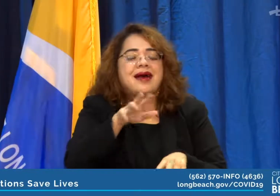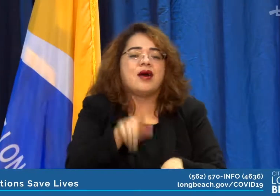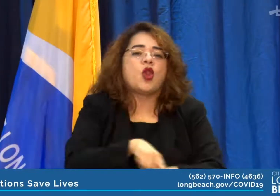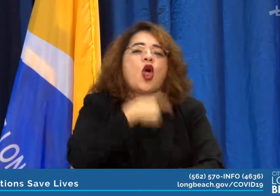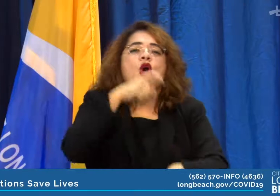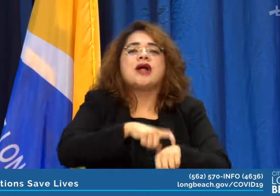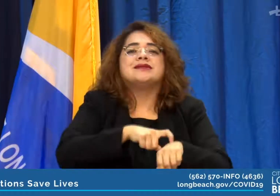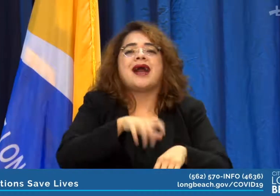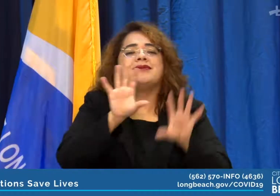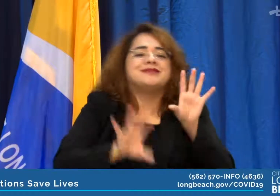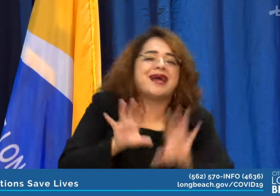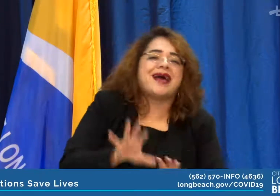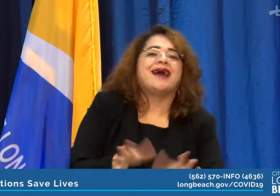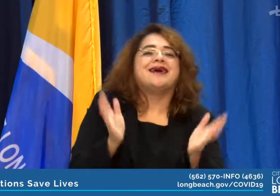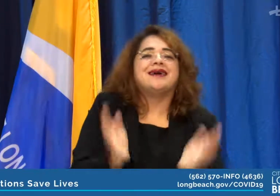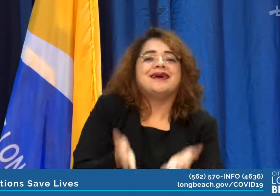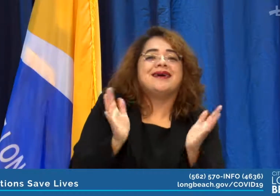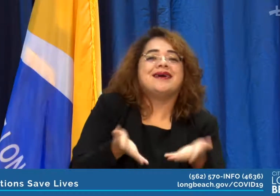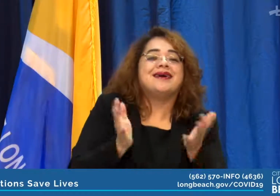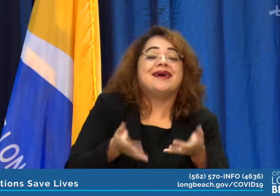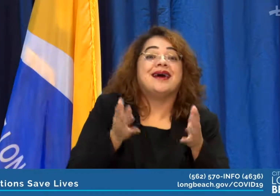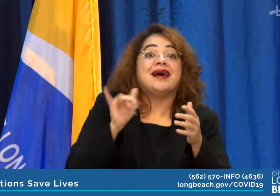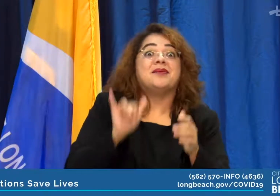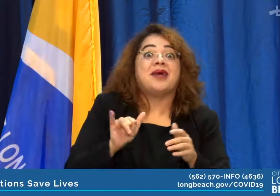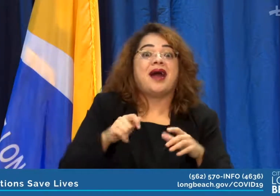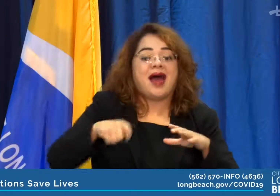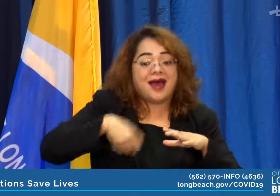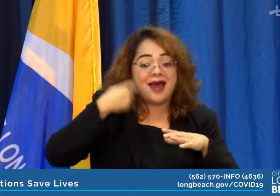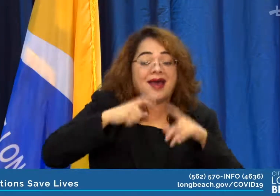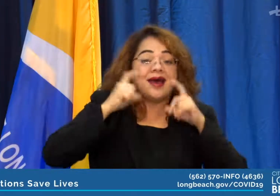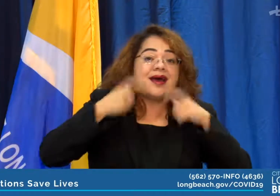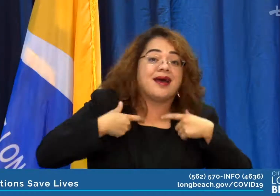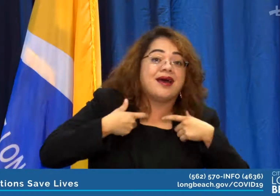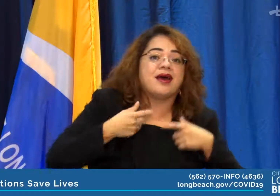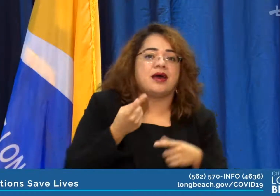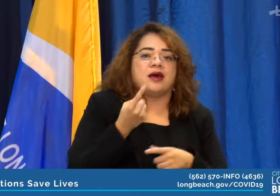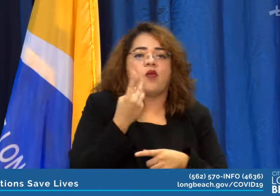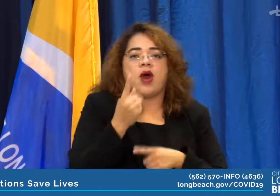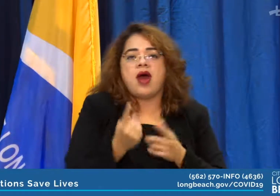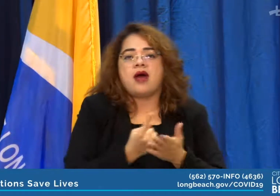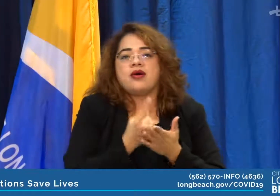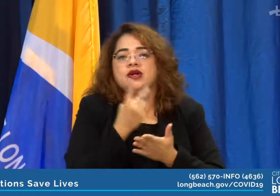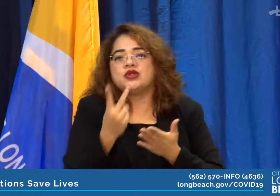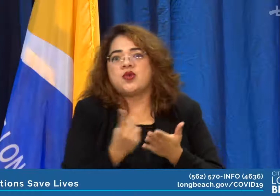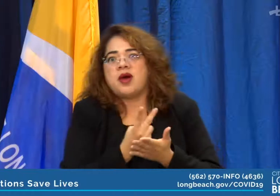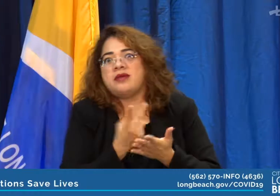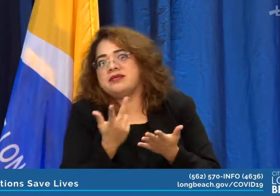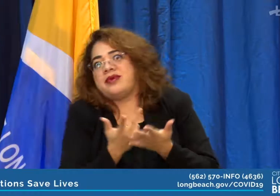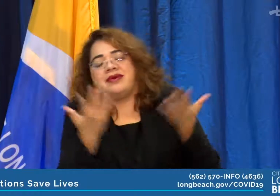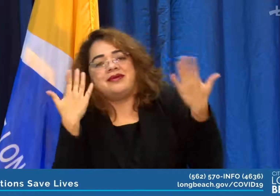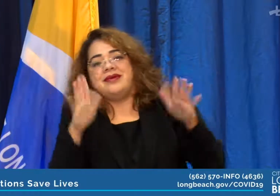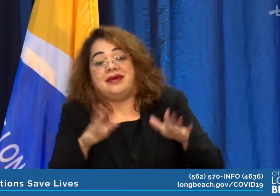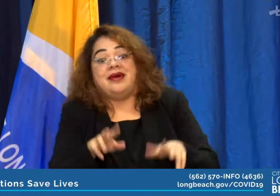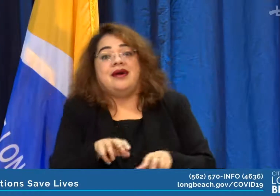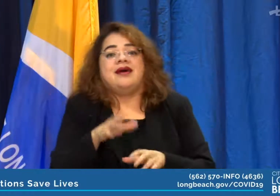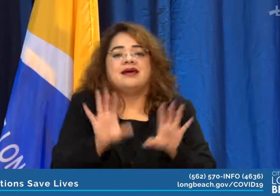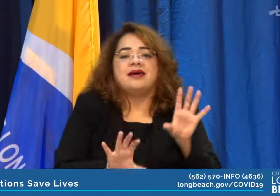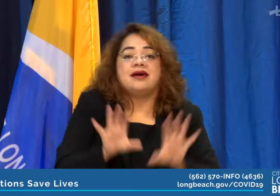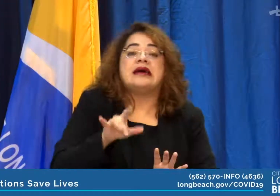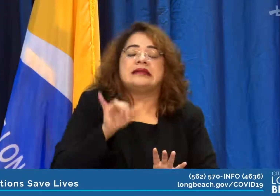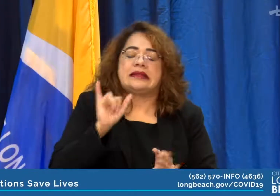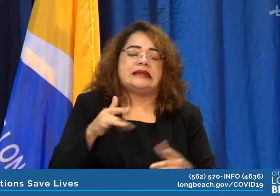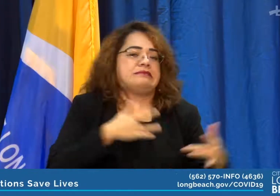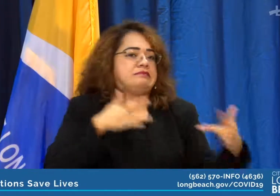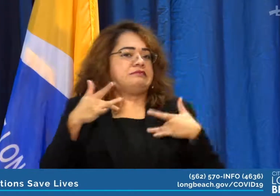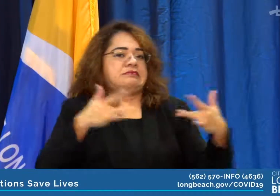together in close contact for up to a couple hours without a face covering on. So that's been a real